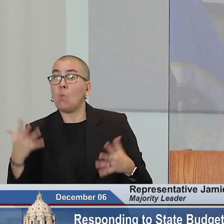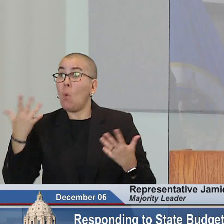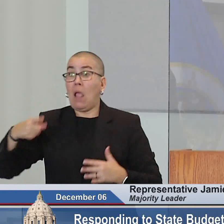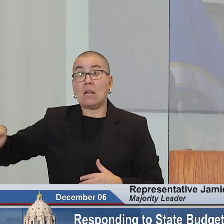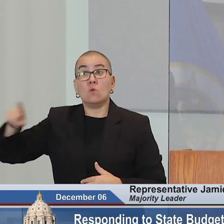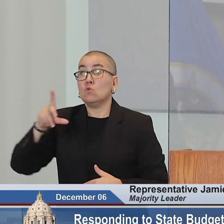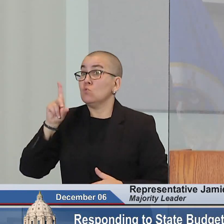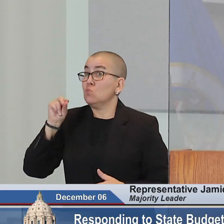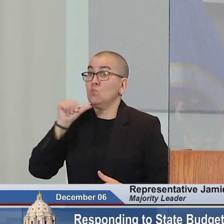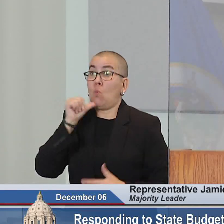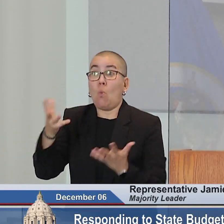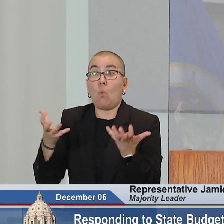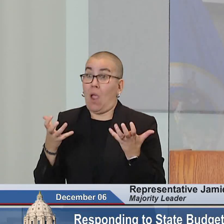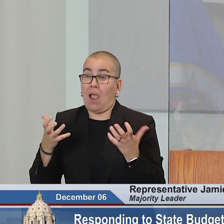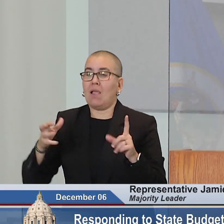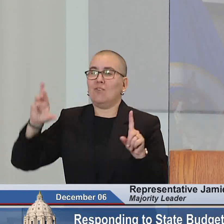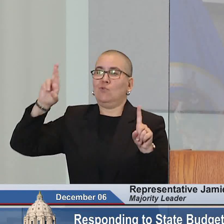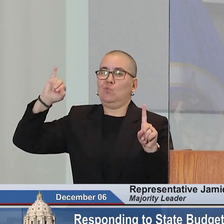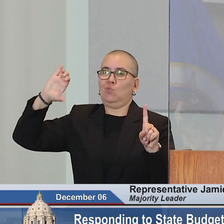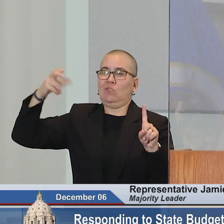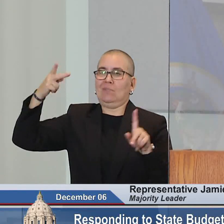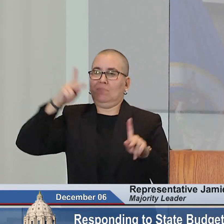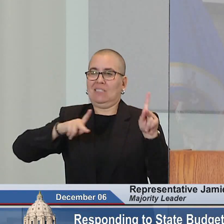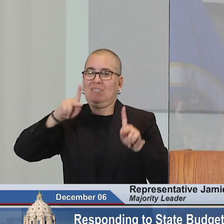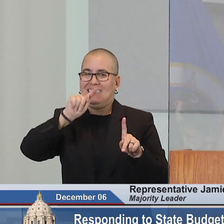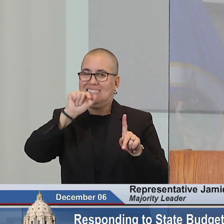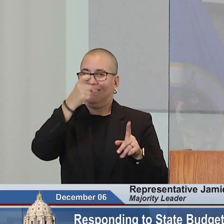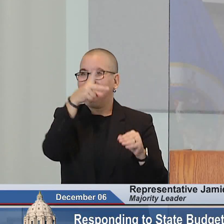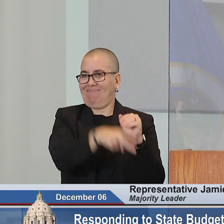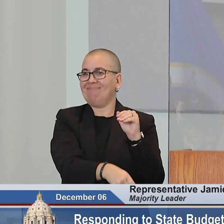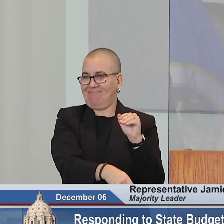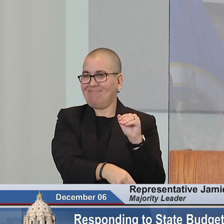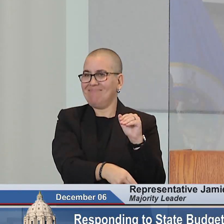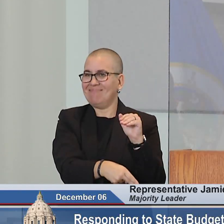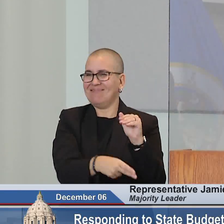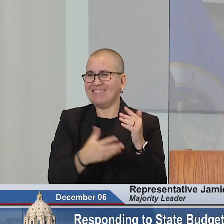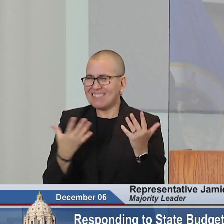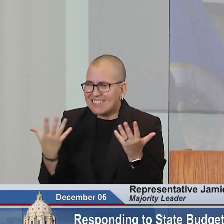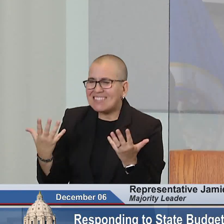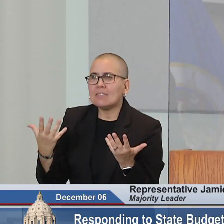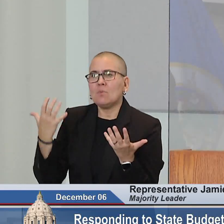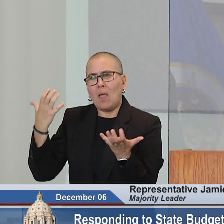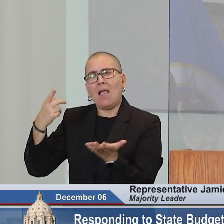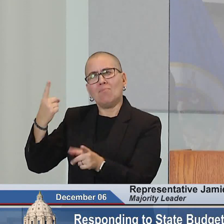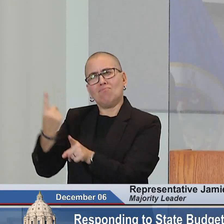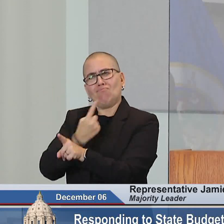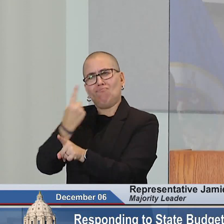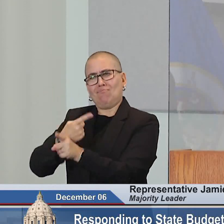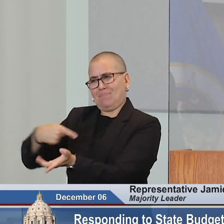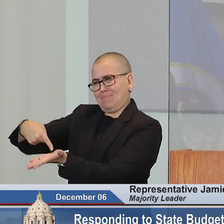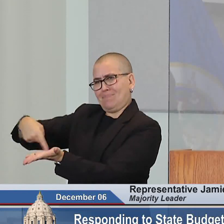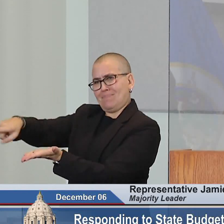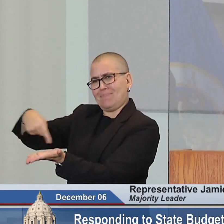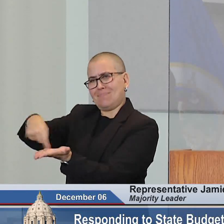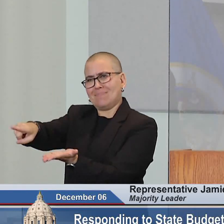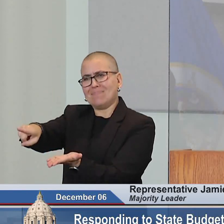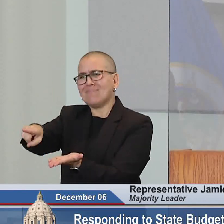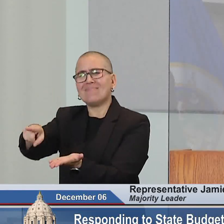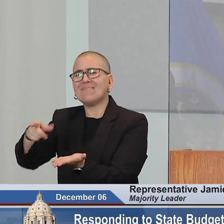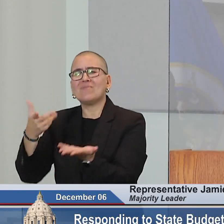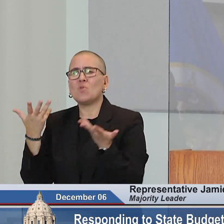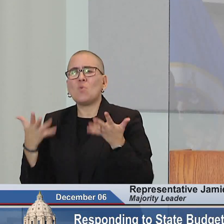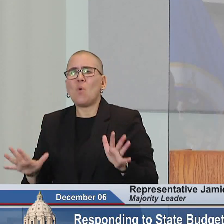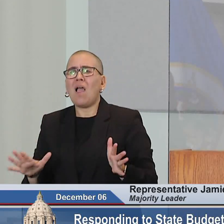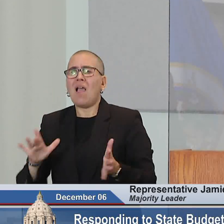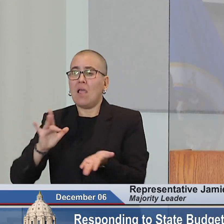the rich at the expense of fully funding our public schools. Minnesotans don't want drug companies to be able to charge exorbitant prices, and